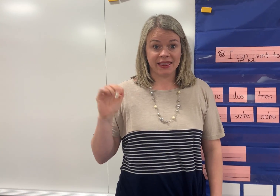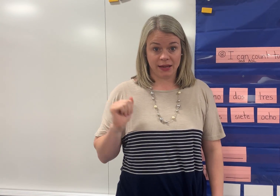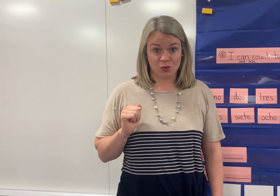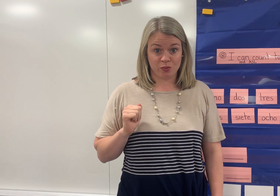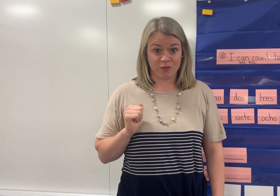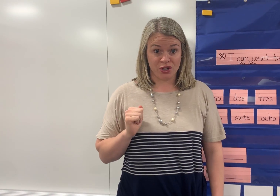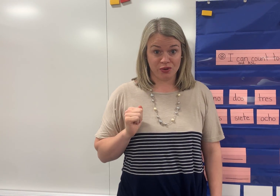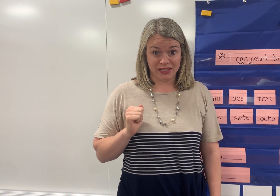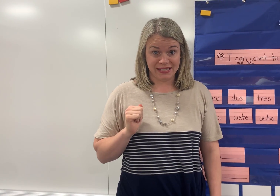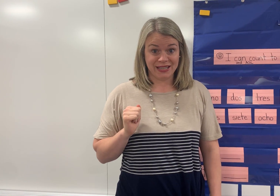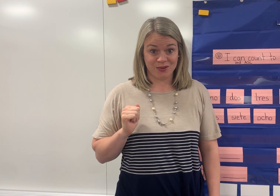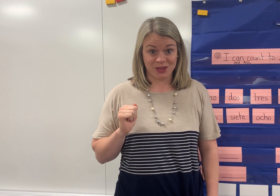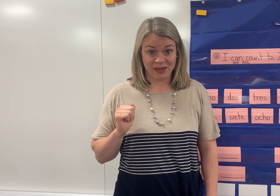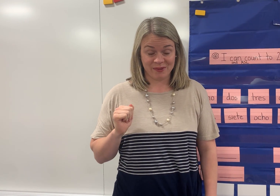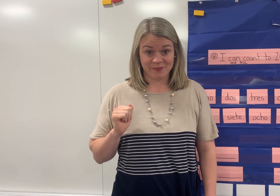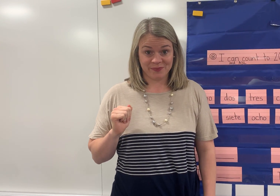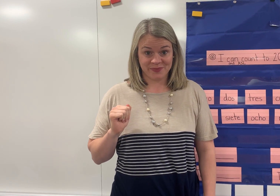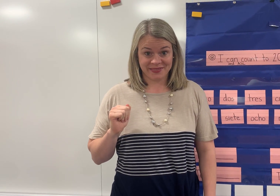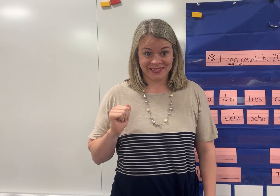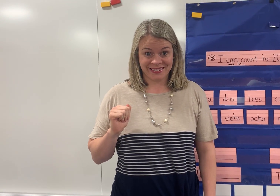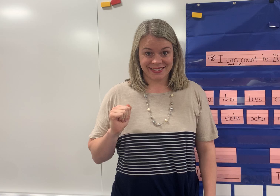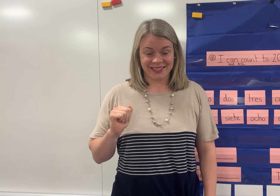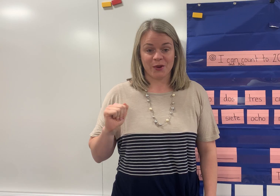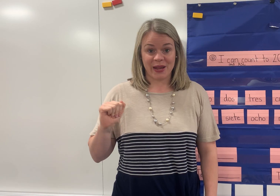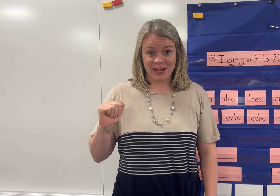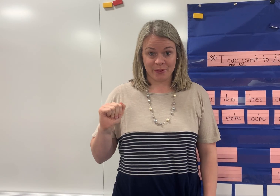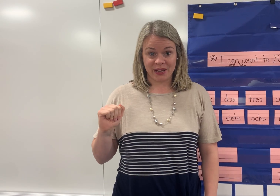Language before you continue with me. Okay, here we go.